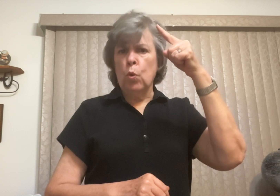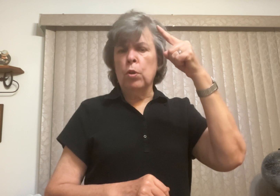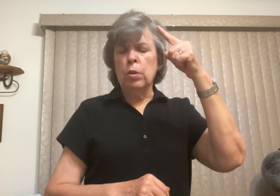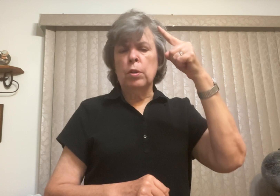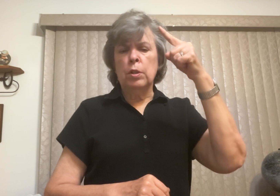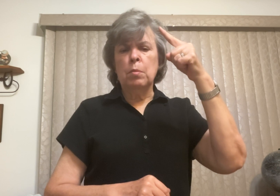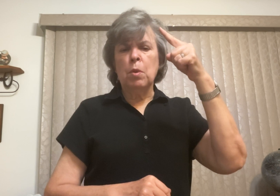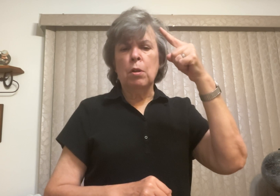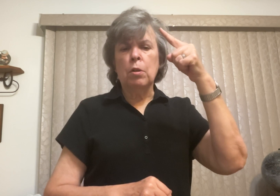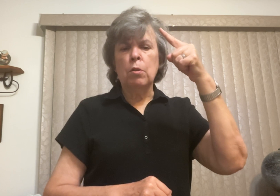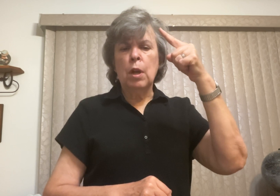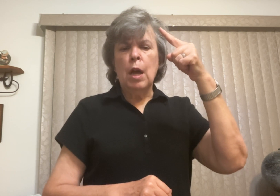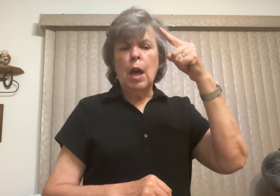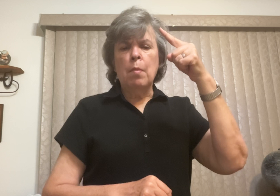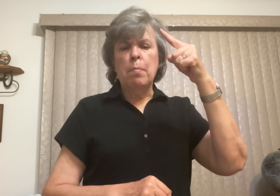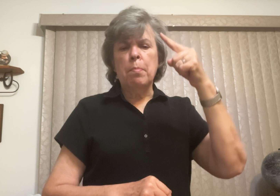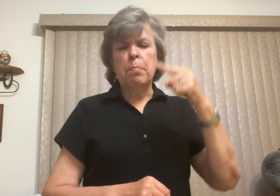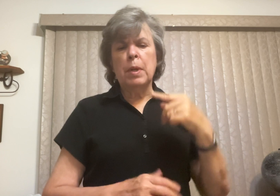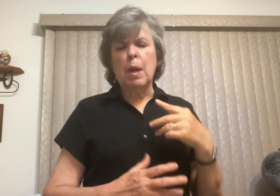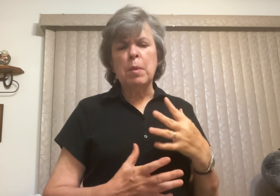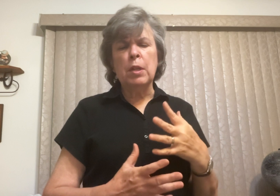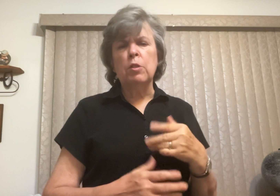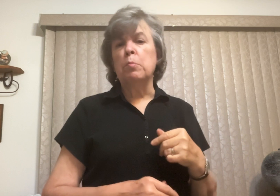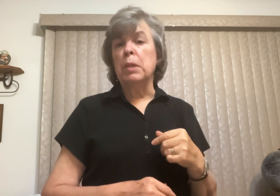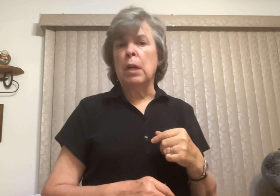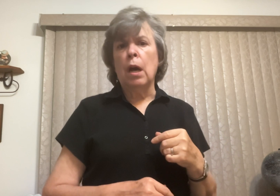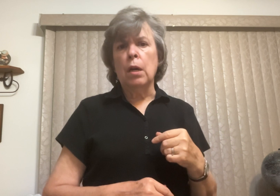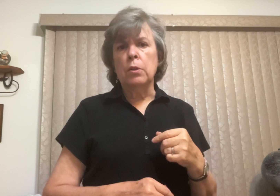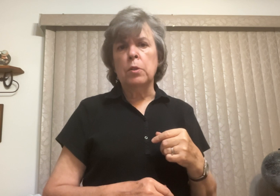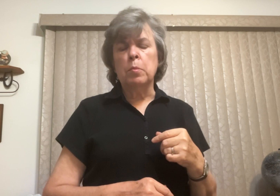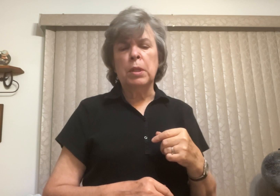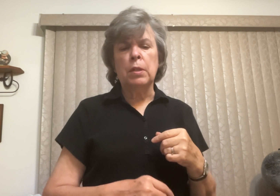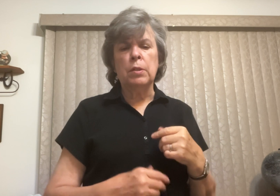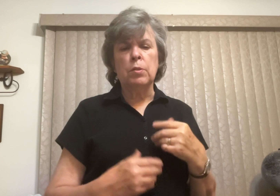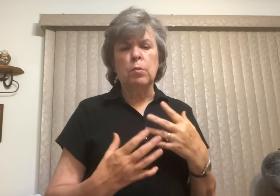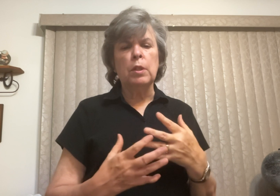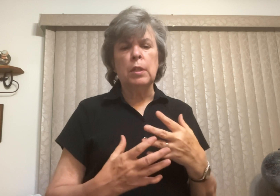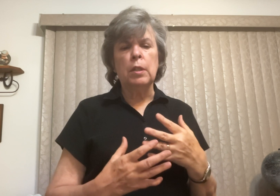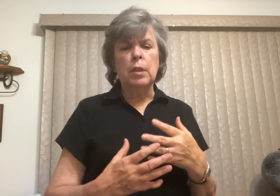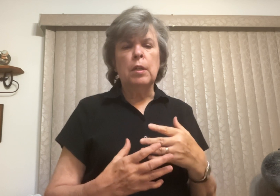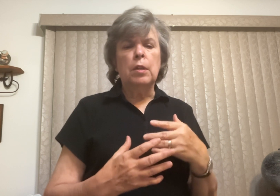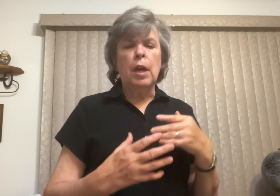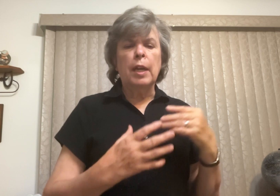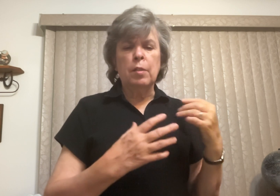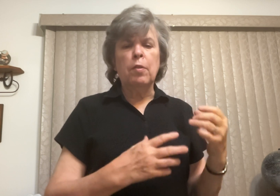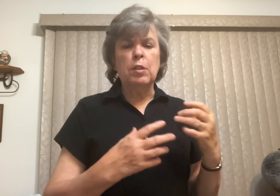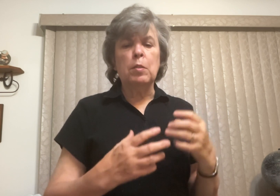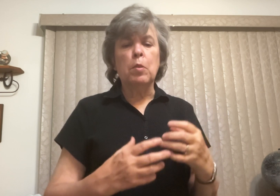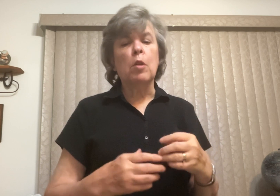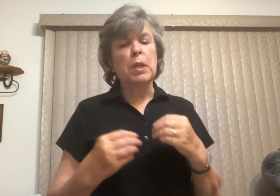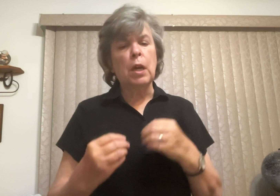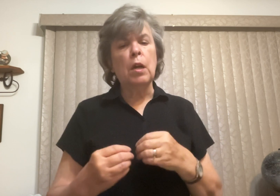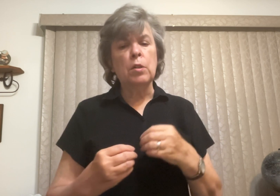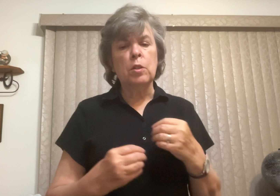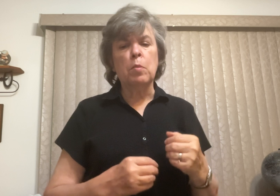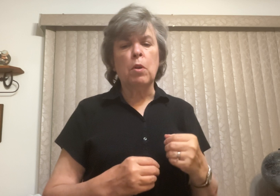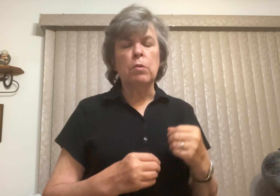for tomorrow, but I'm going to do because it's really, I can face tomorrow because tomorrow's in